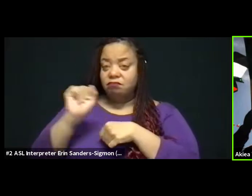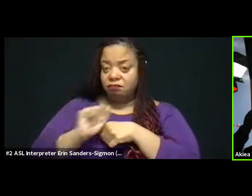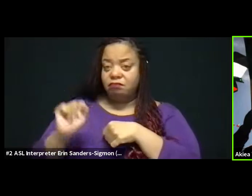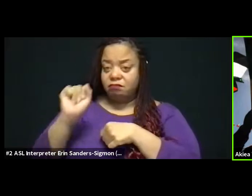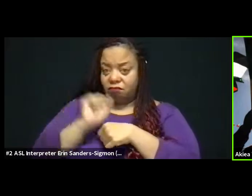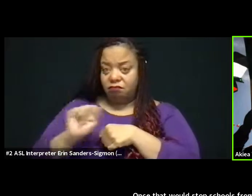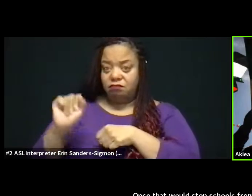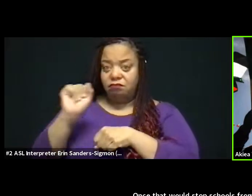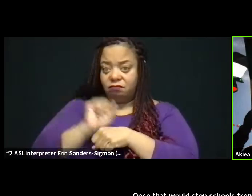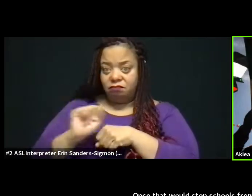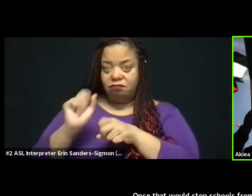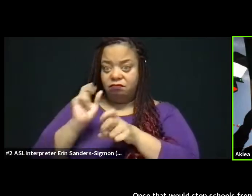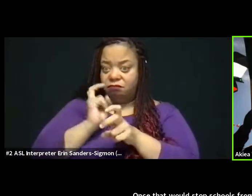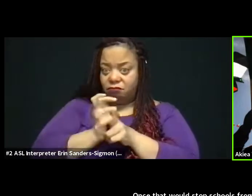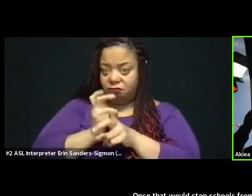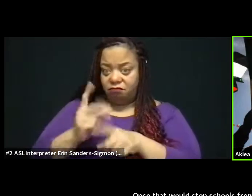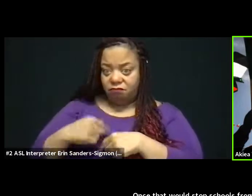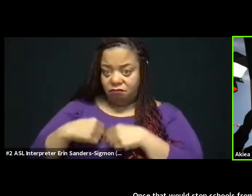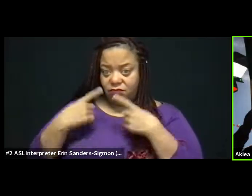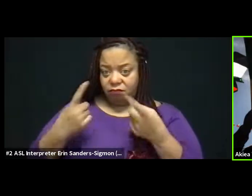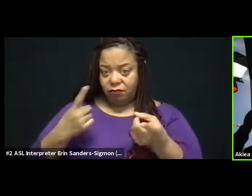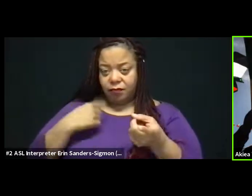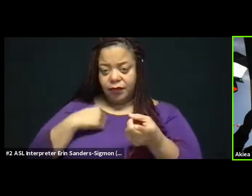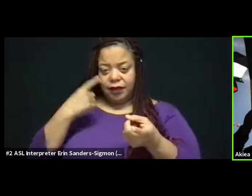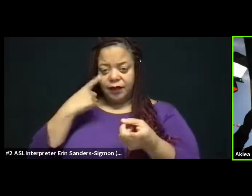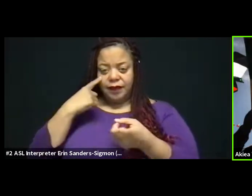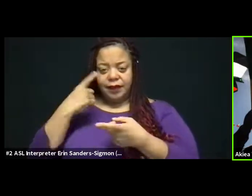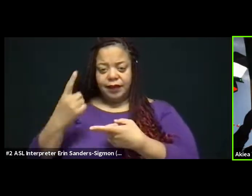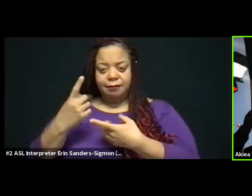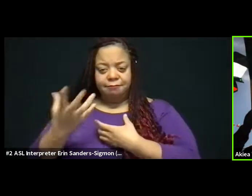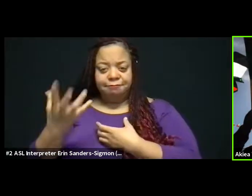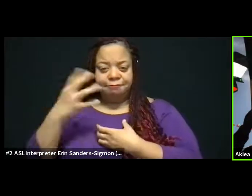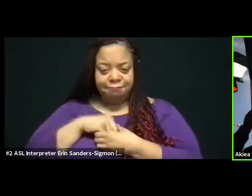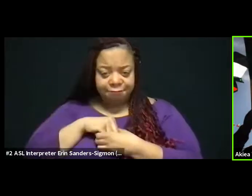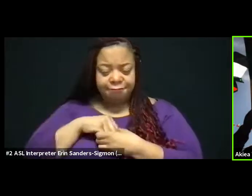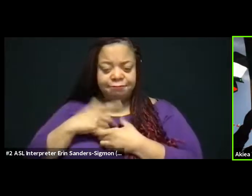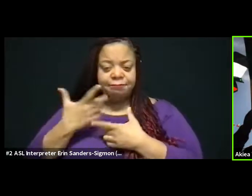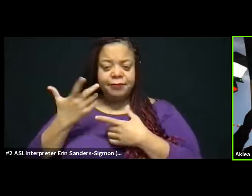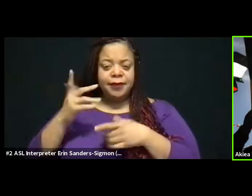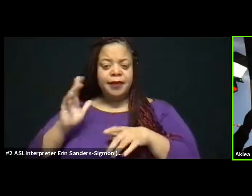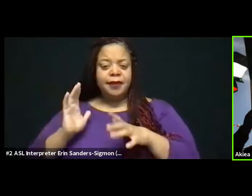couldn't actually be true was kind of the beginnings of me